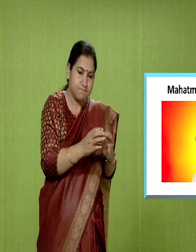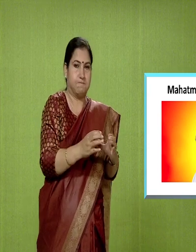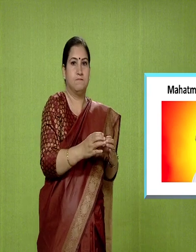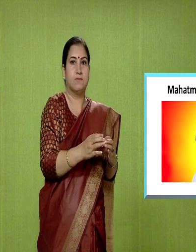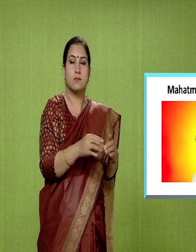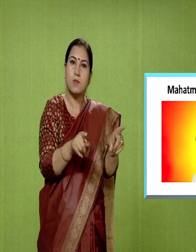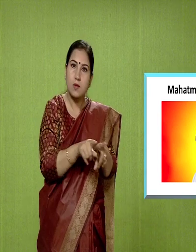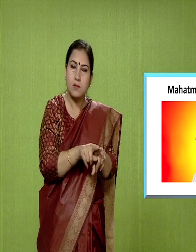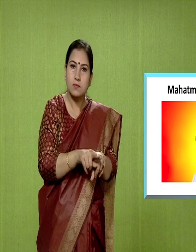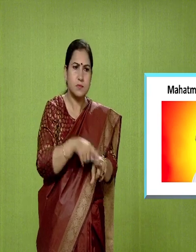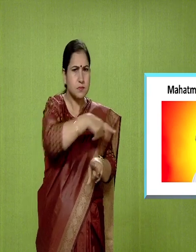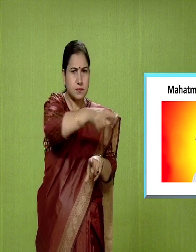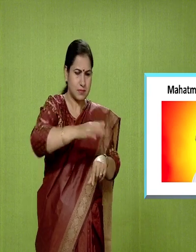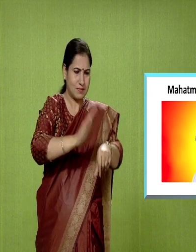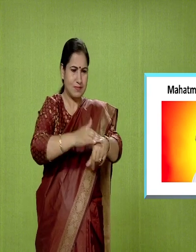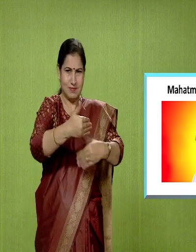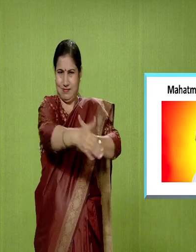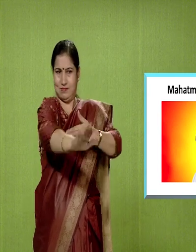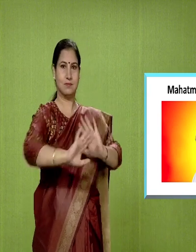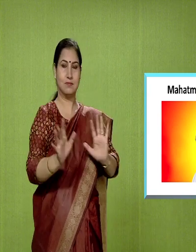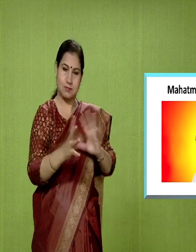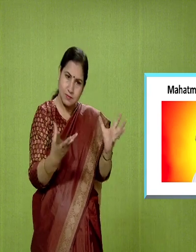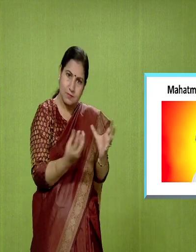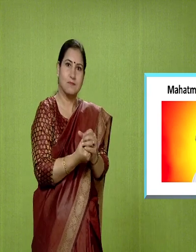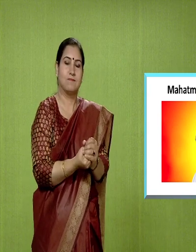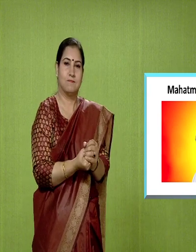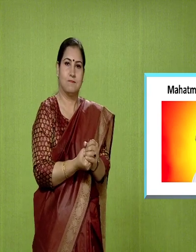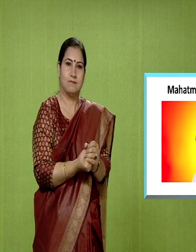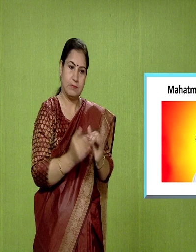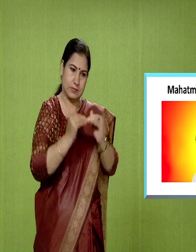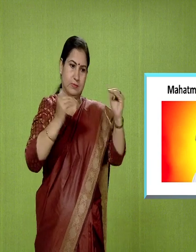and removing practice of untouchability.